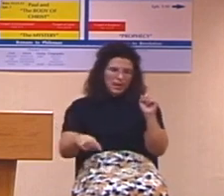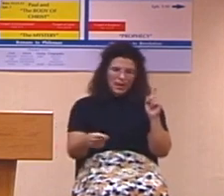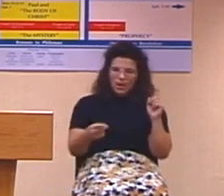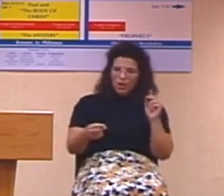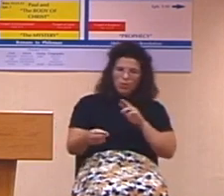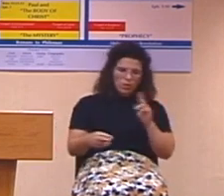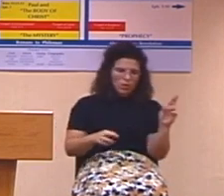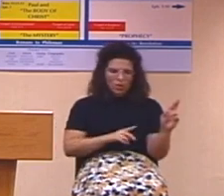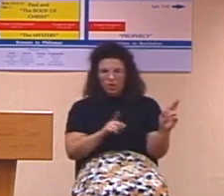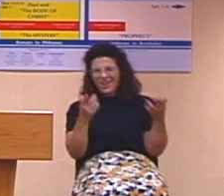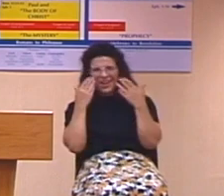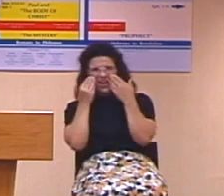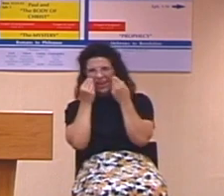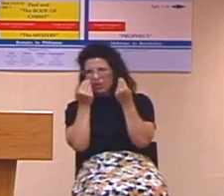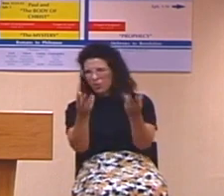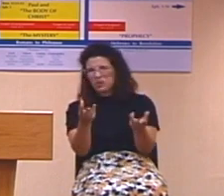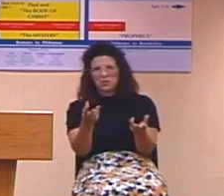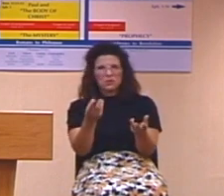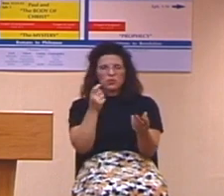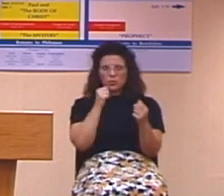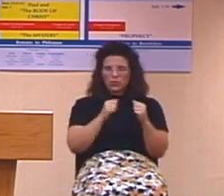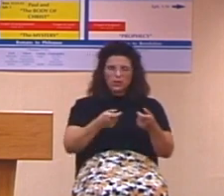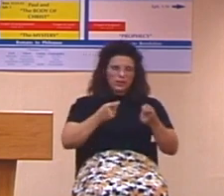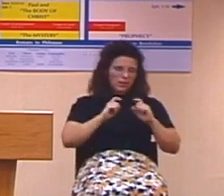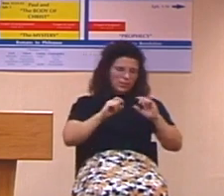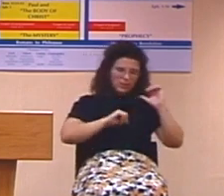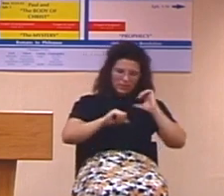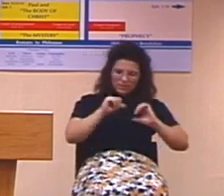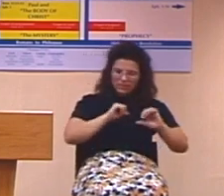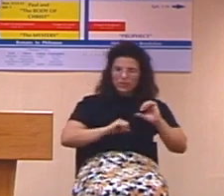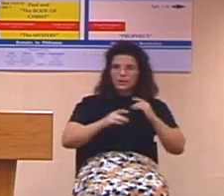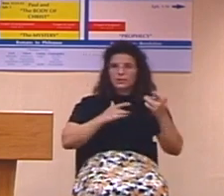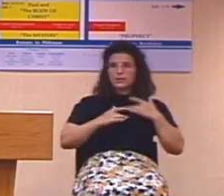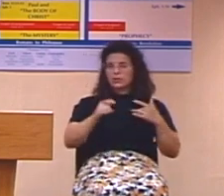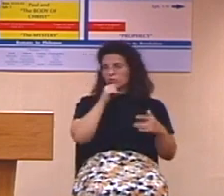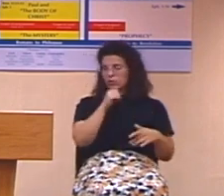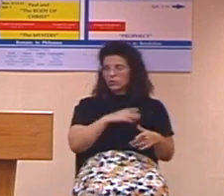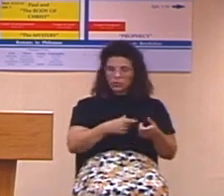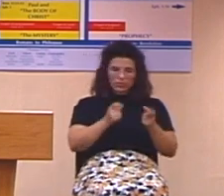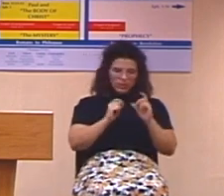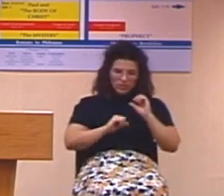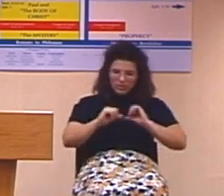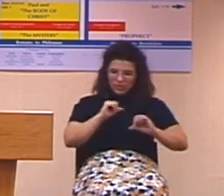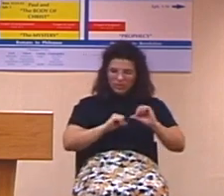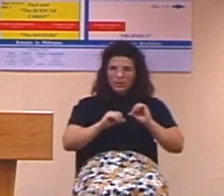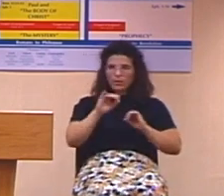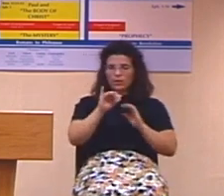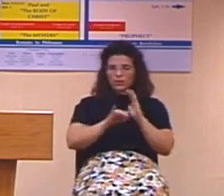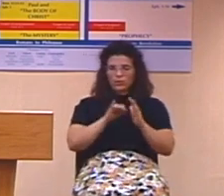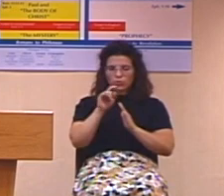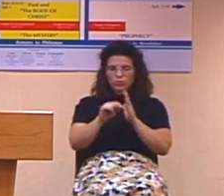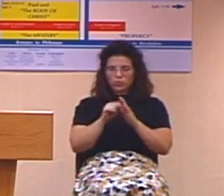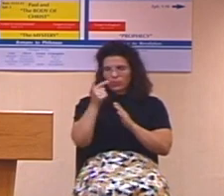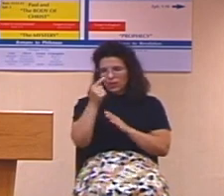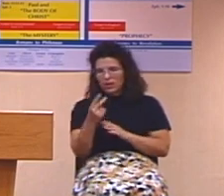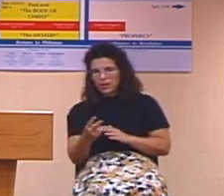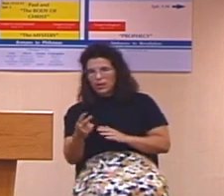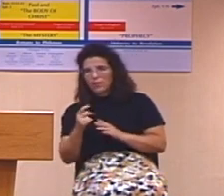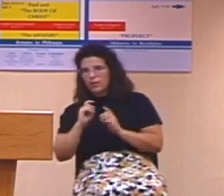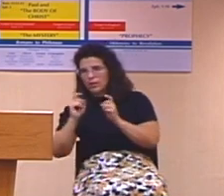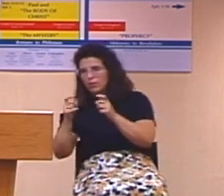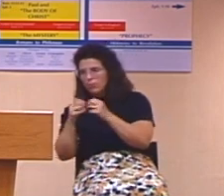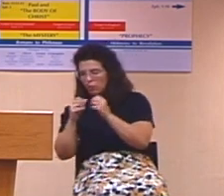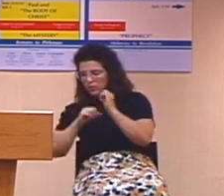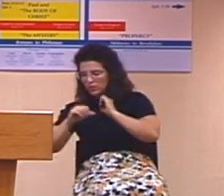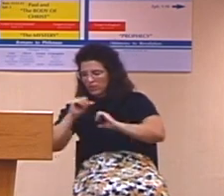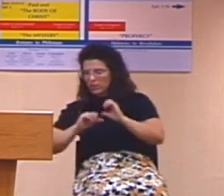really care. You can give me all the science you want. I got a dear lady, she does. You know what I did? I YouTubed half of what she gave me. I gave her more